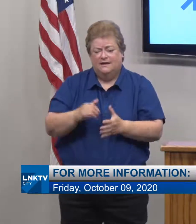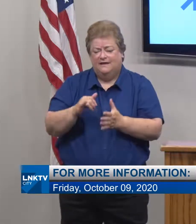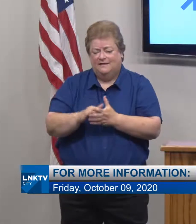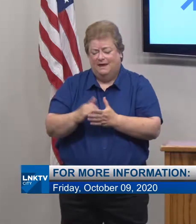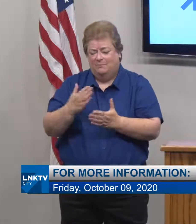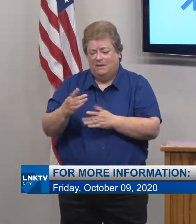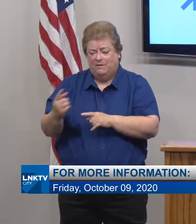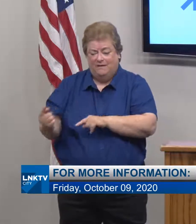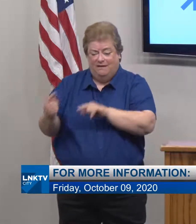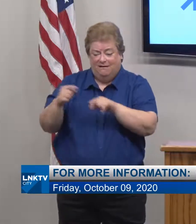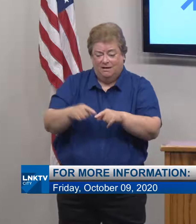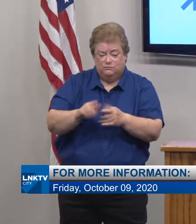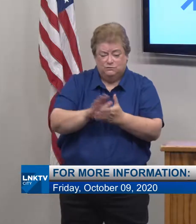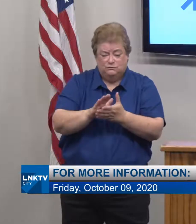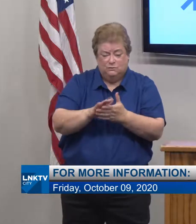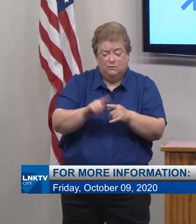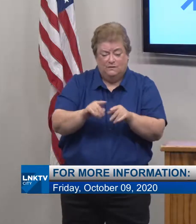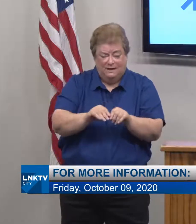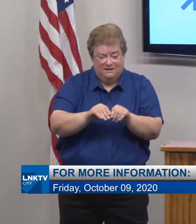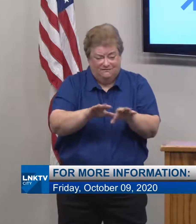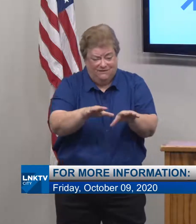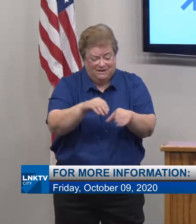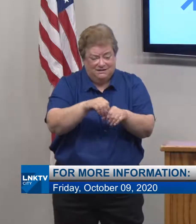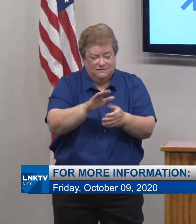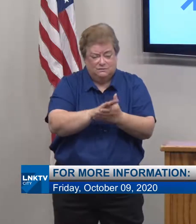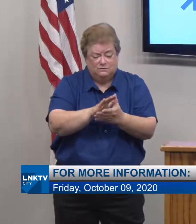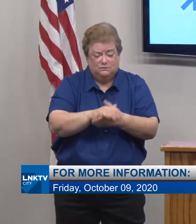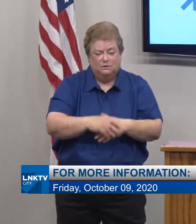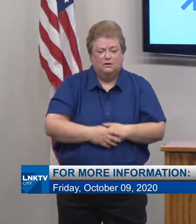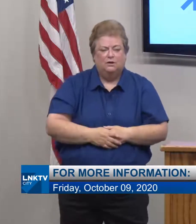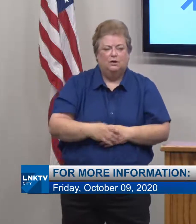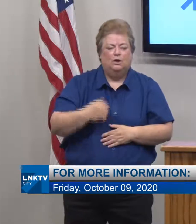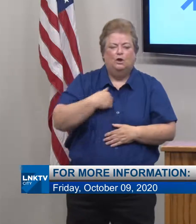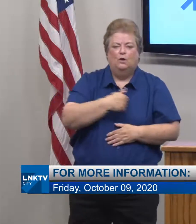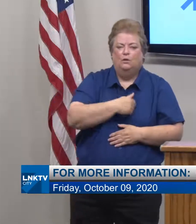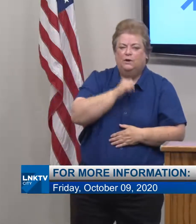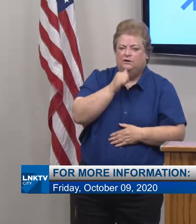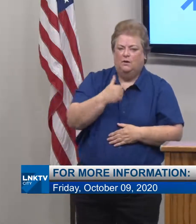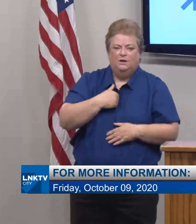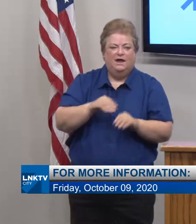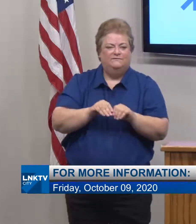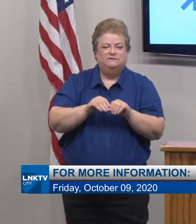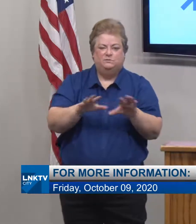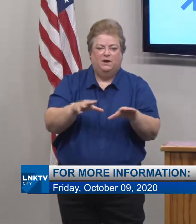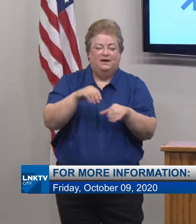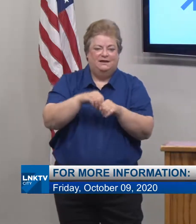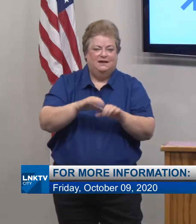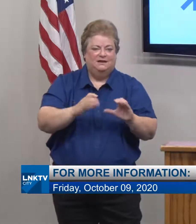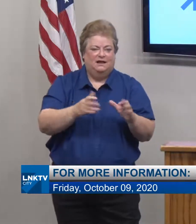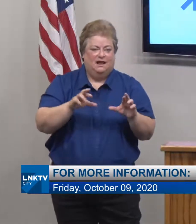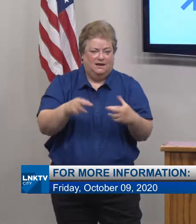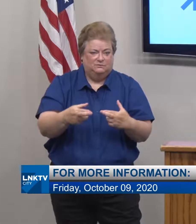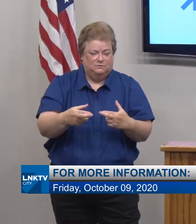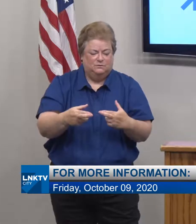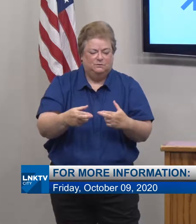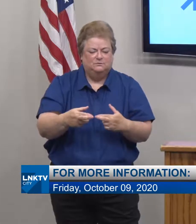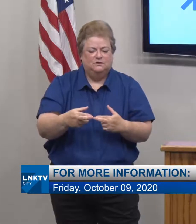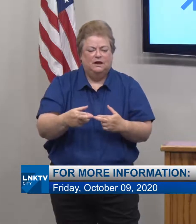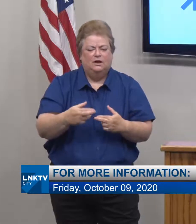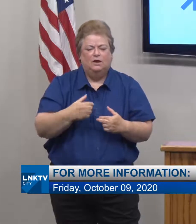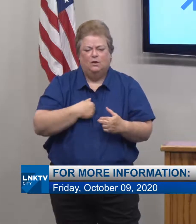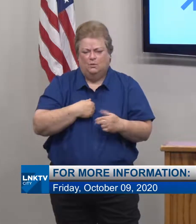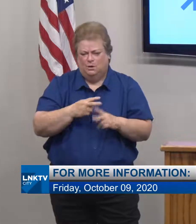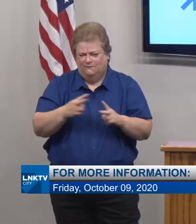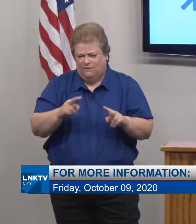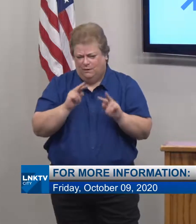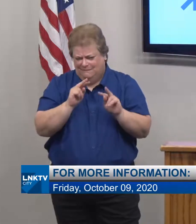else. Right. We do not have spread in the classrooms, and we're very vigilant about